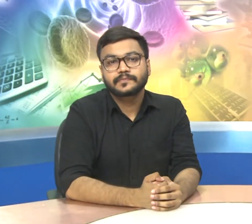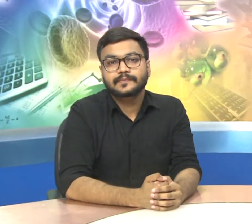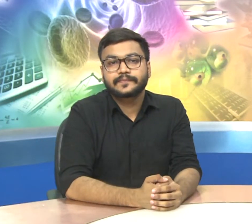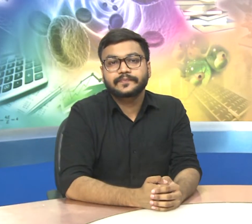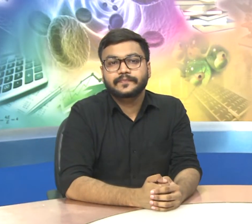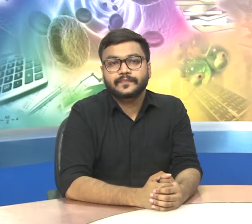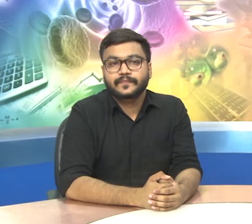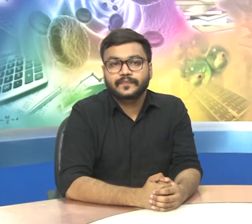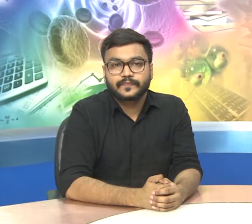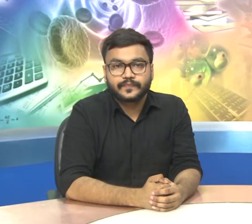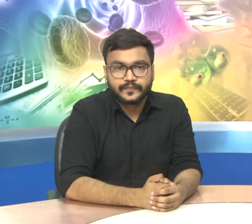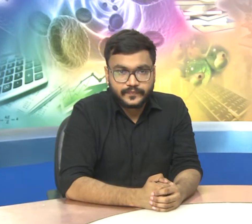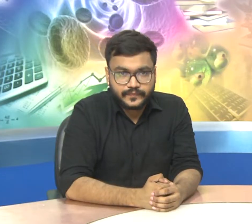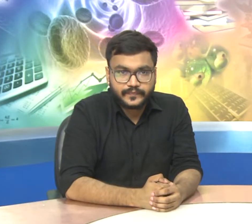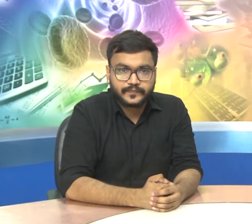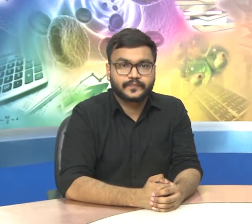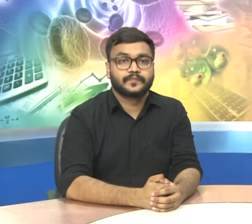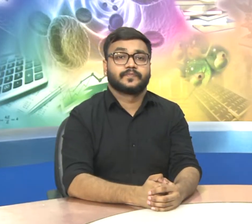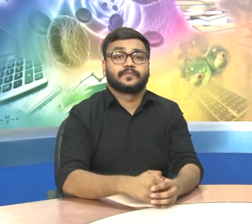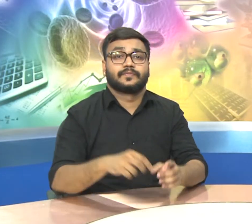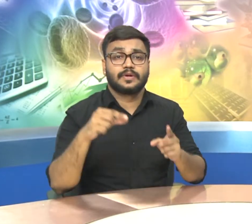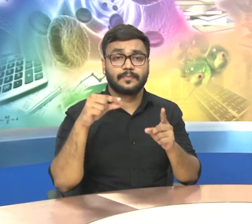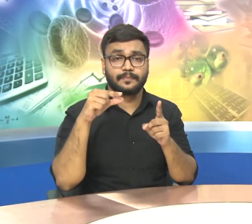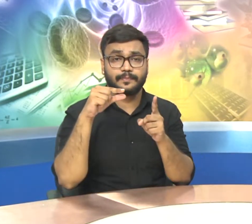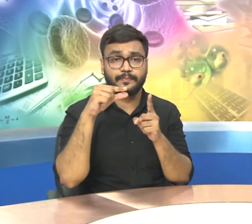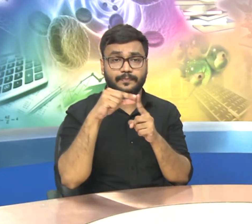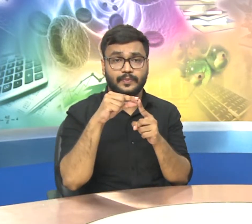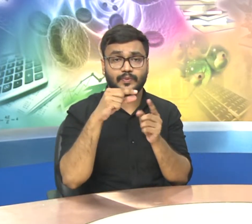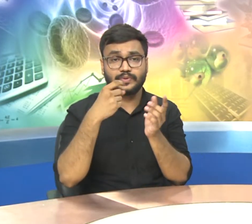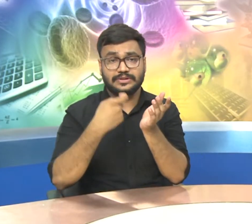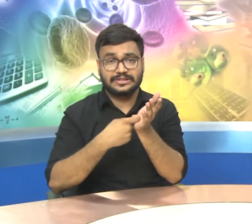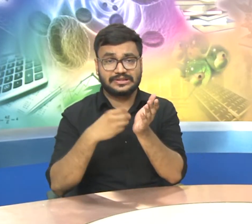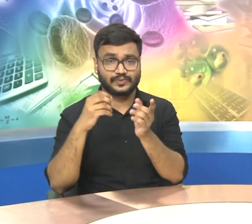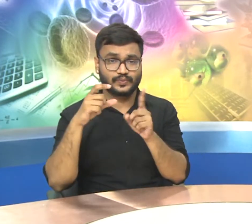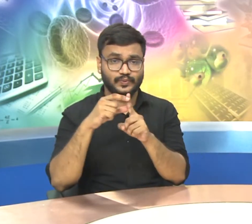And they are of three types. And first is